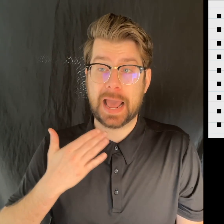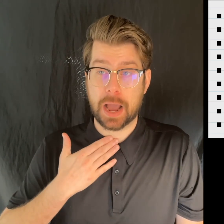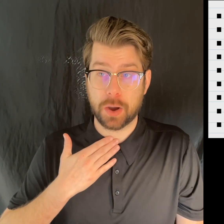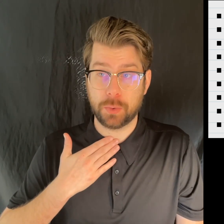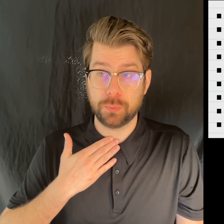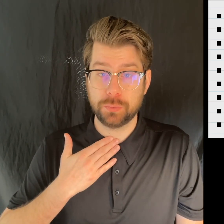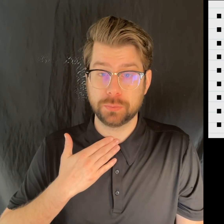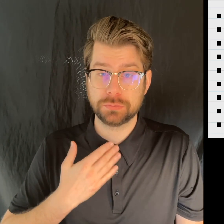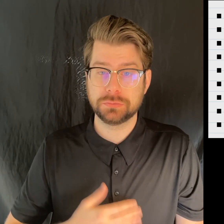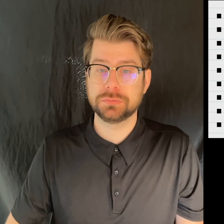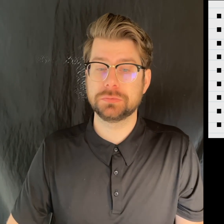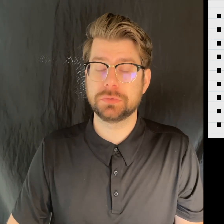now,